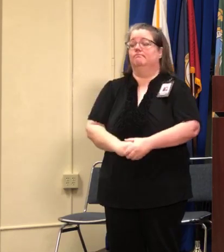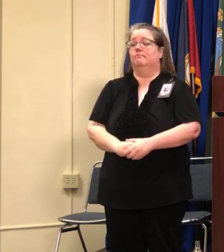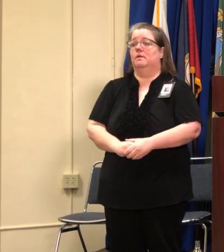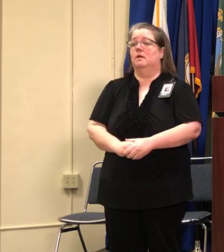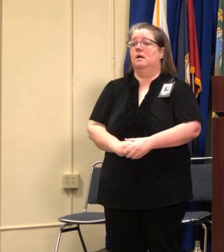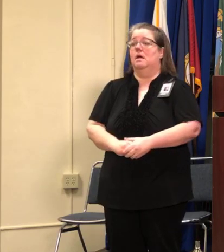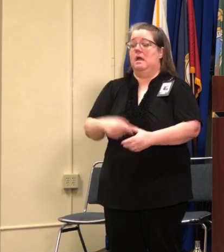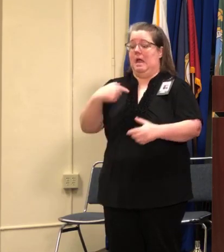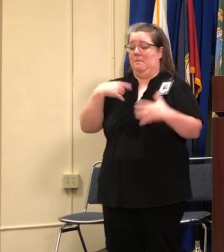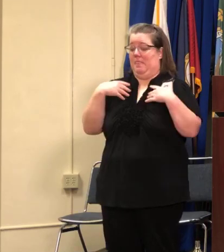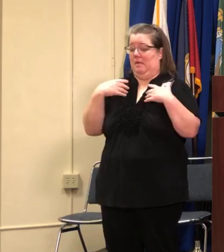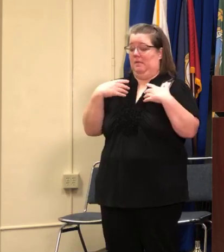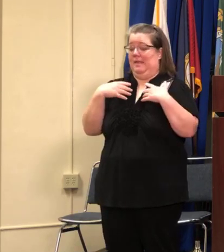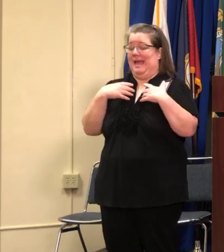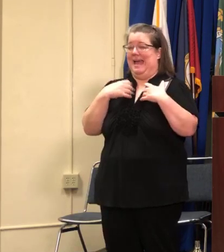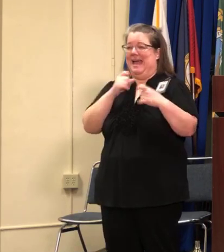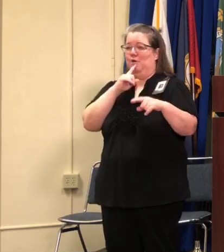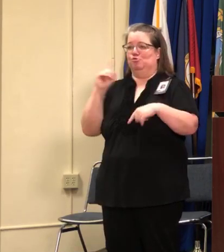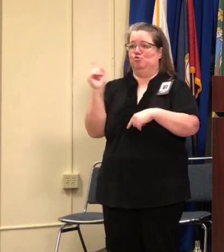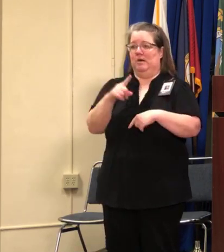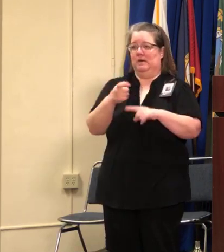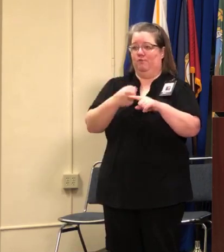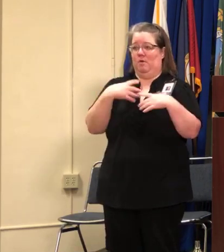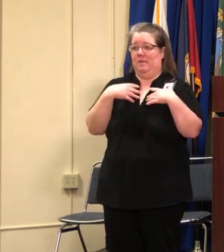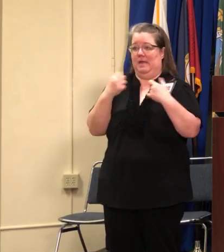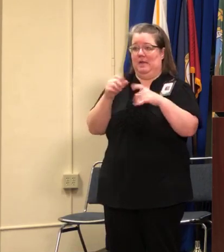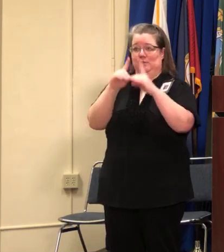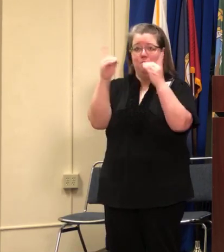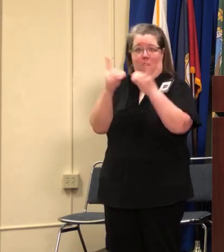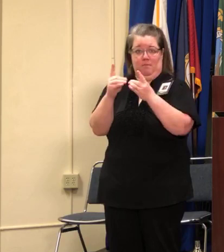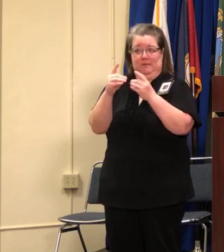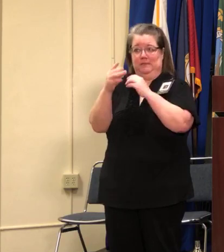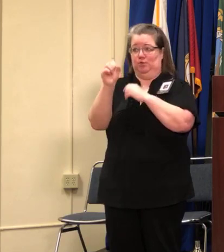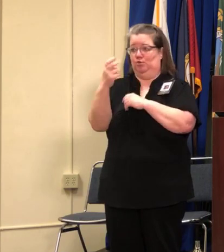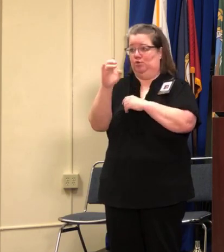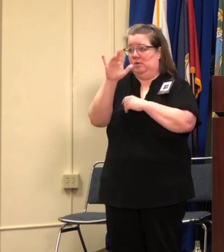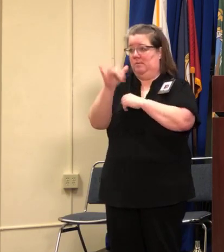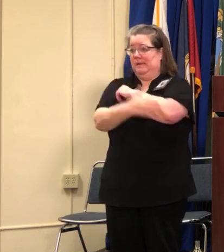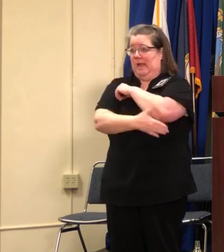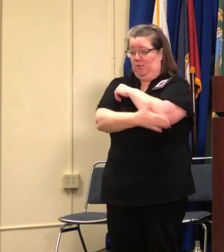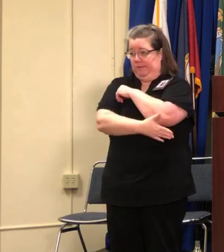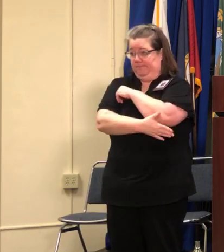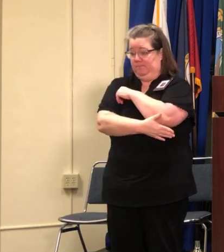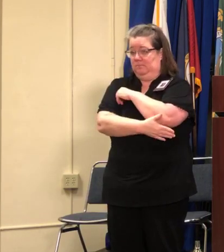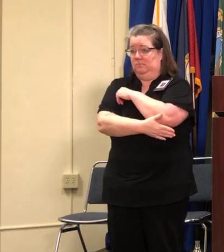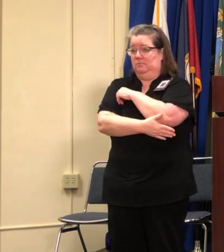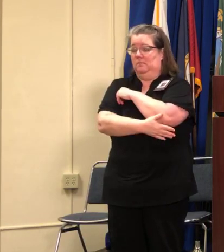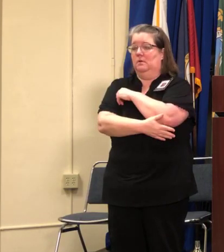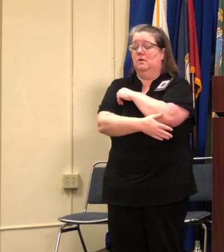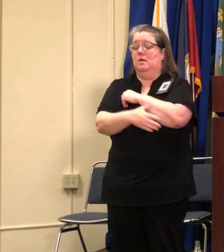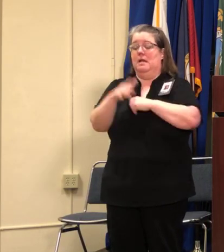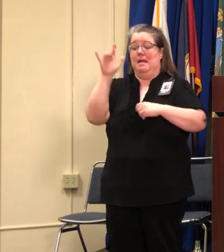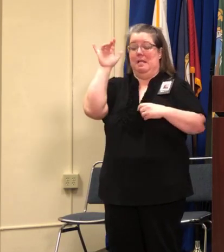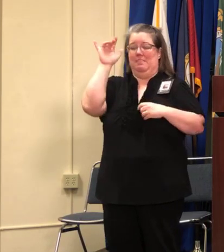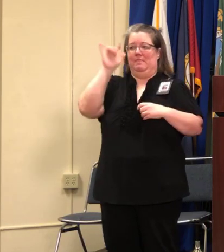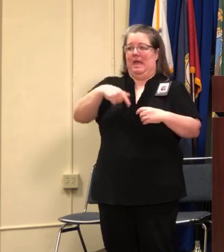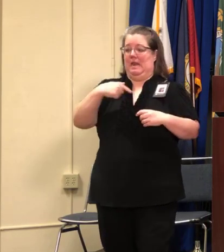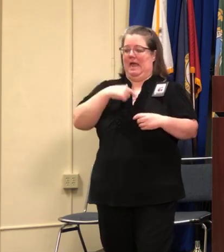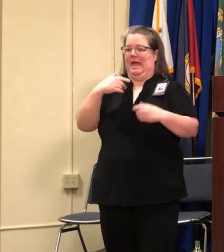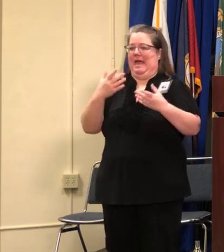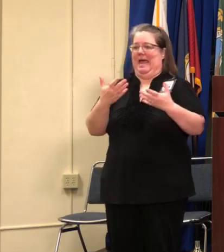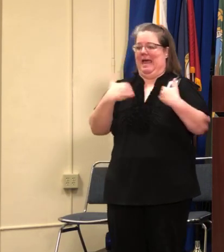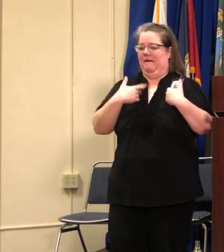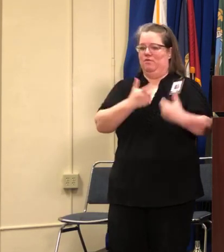So I'm the health director of Shelby County Health Department. And with that, I'm given the